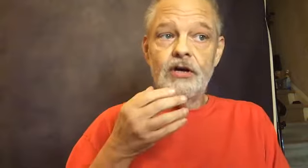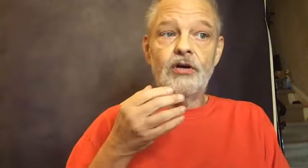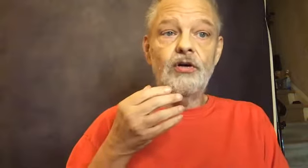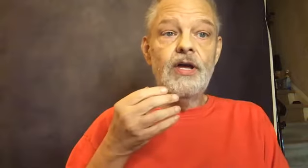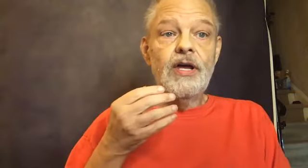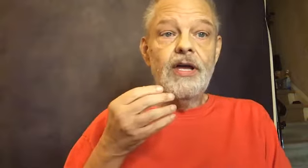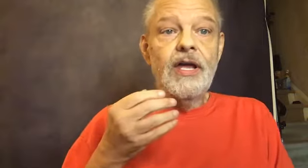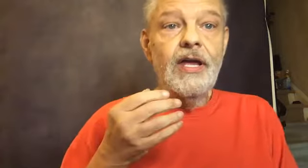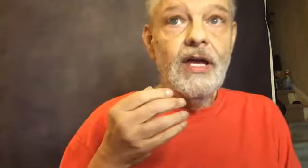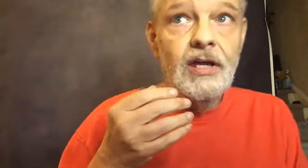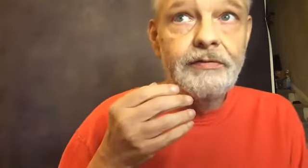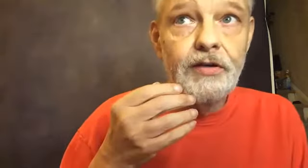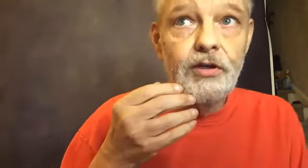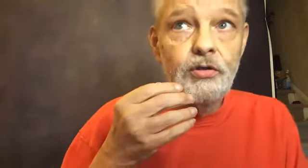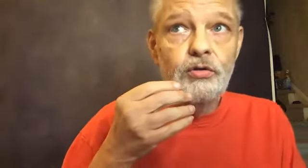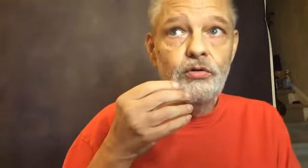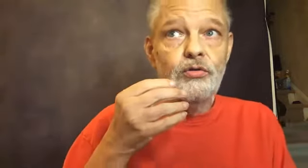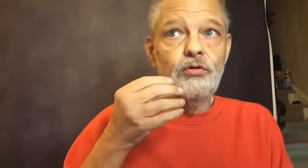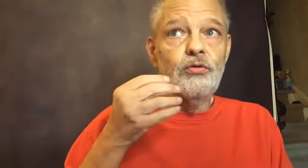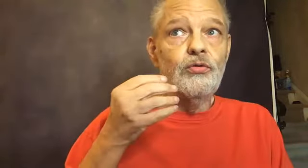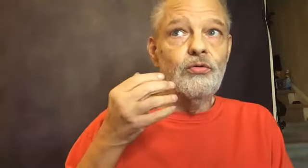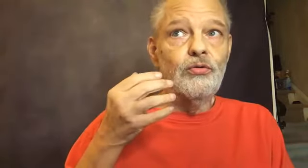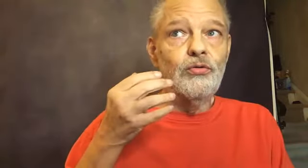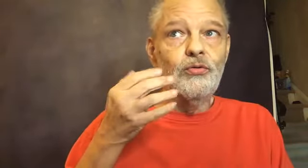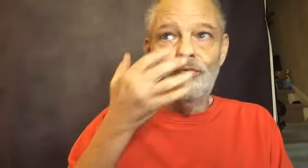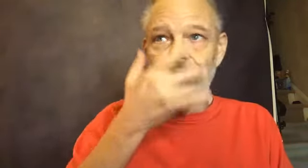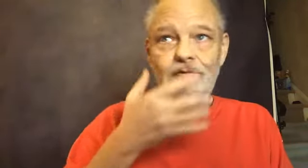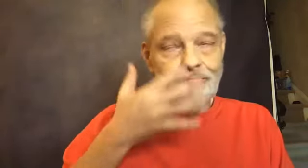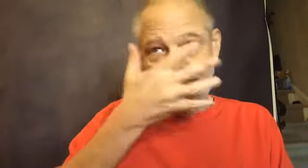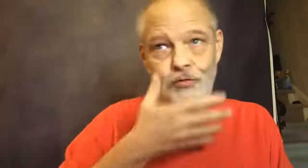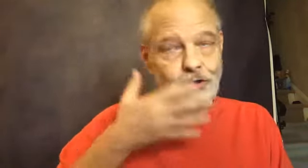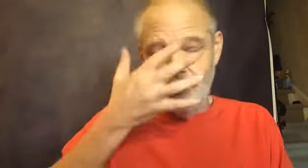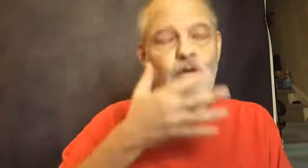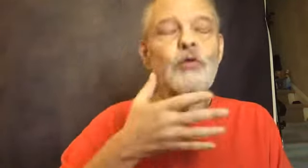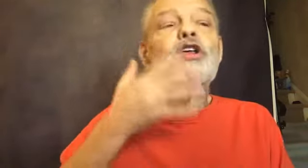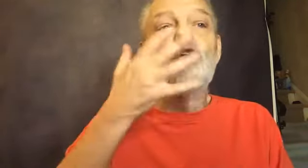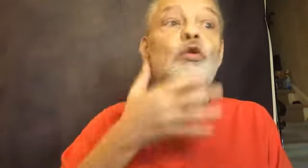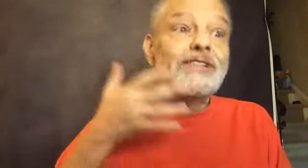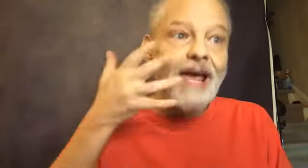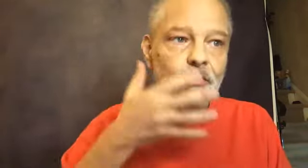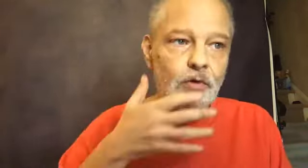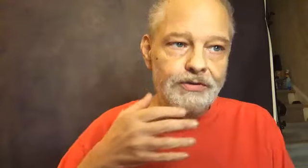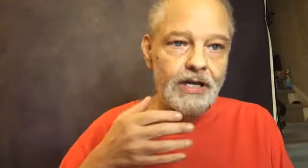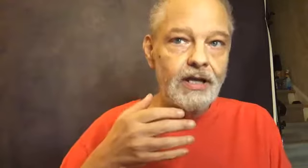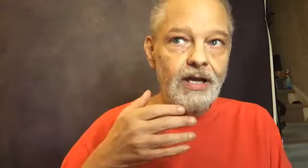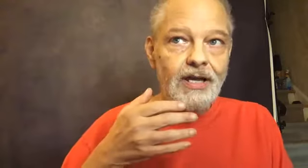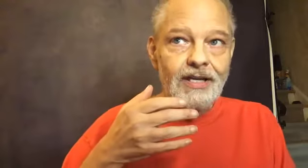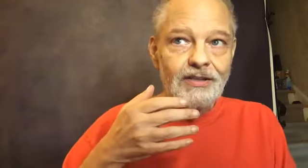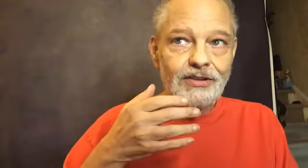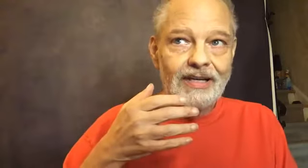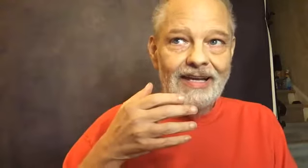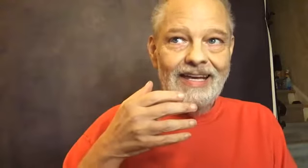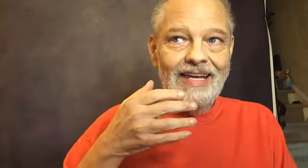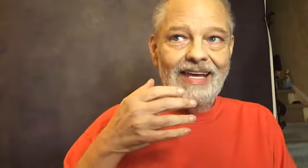So if you would cue exactly what you were saying.